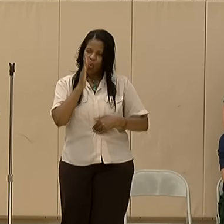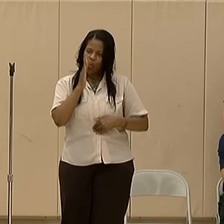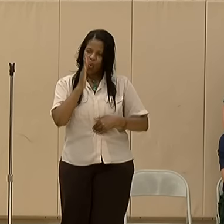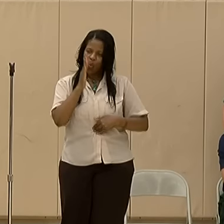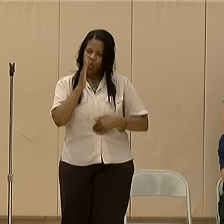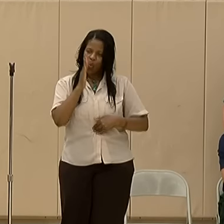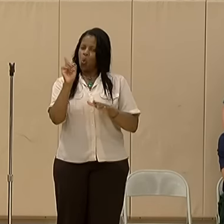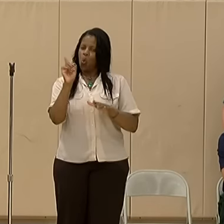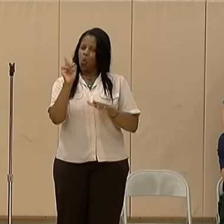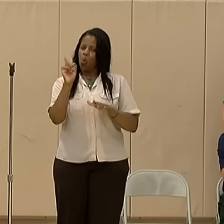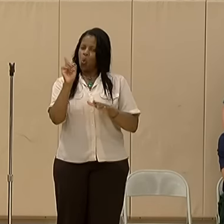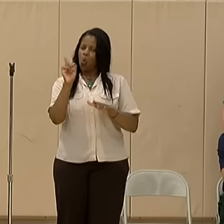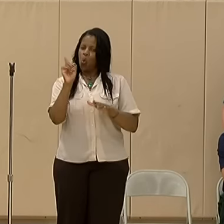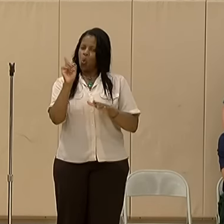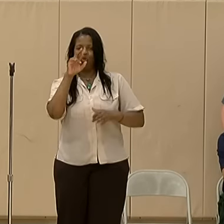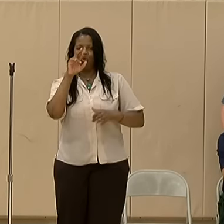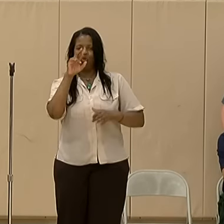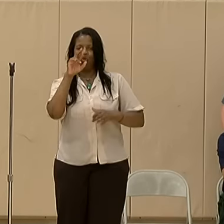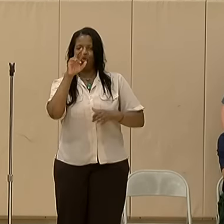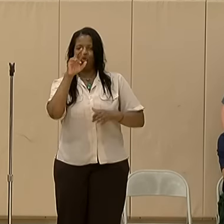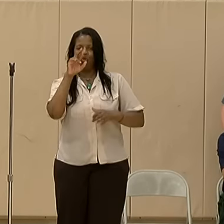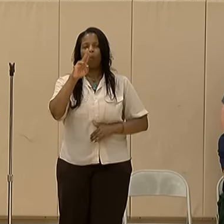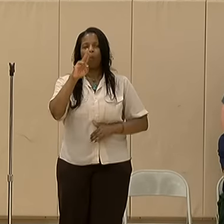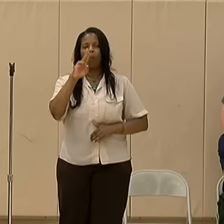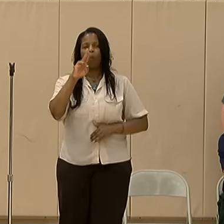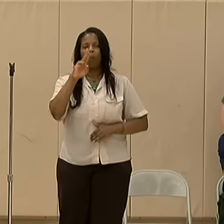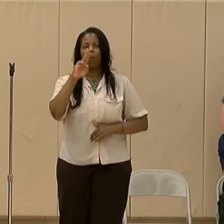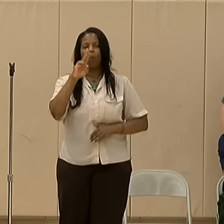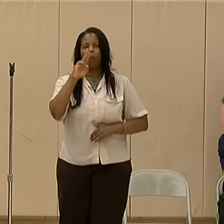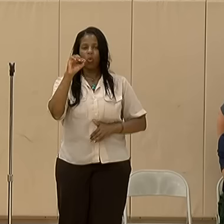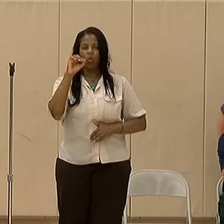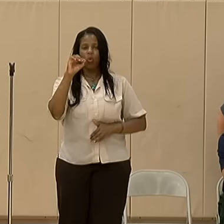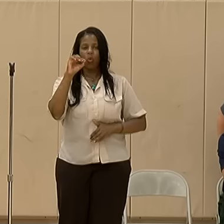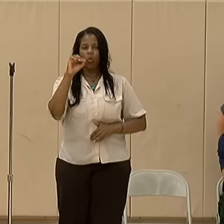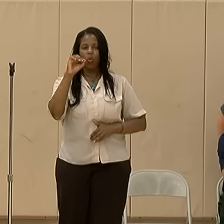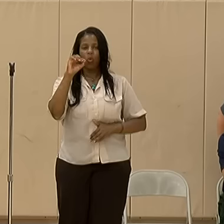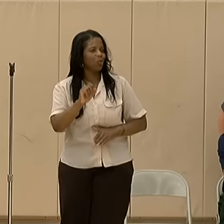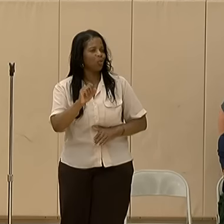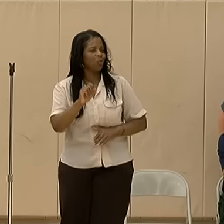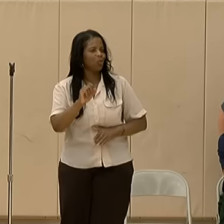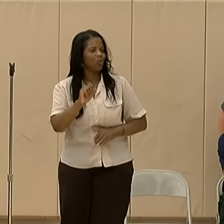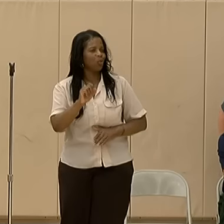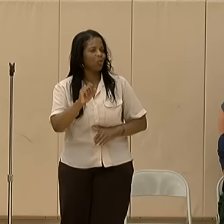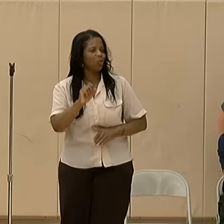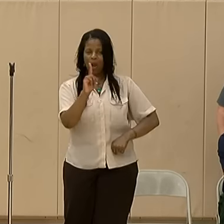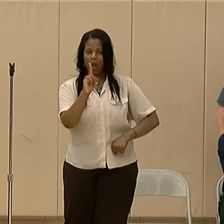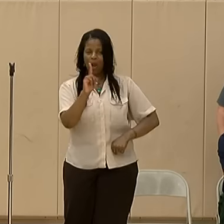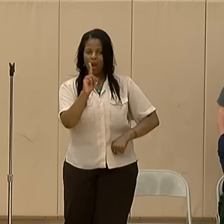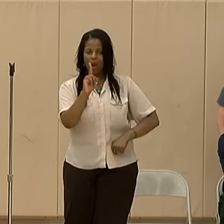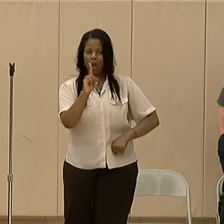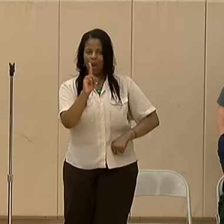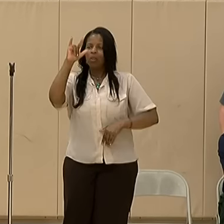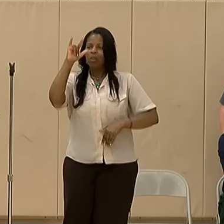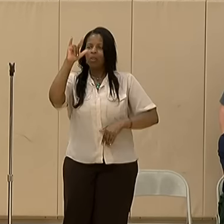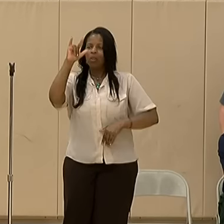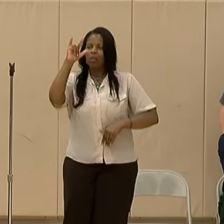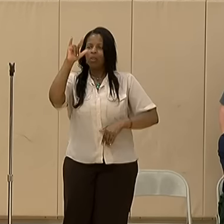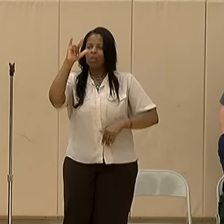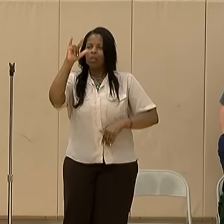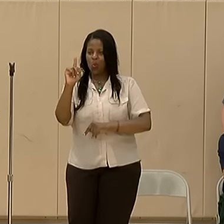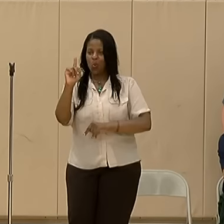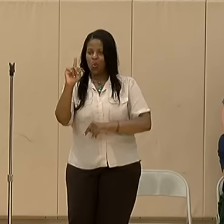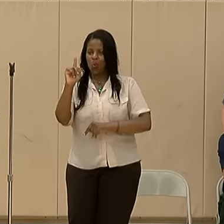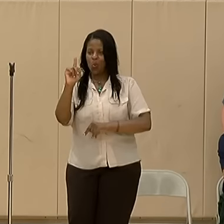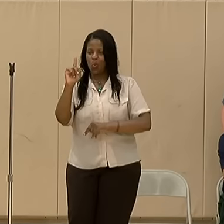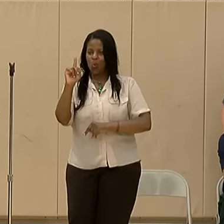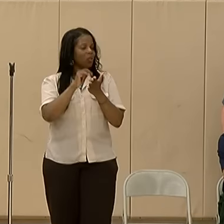are going to go, how we get the information out. That'll be part of the plan. That's what the incident management team's here